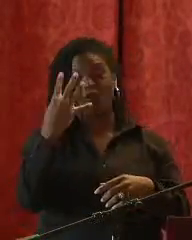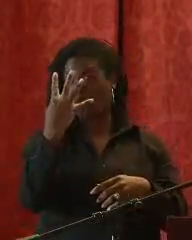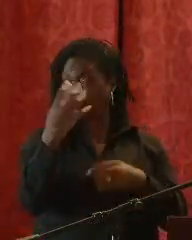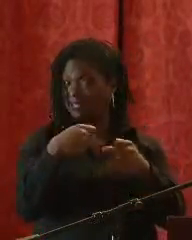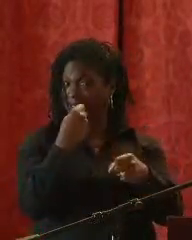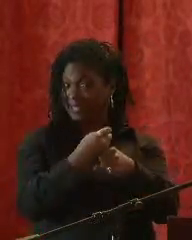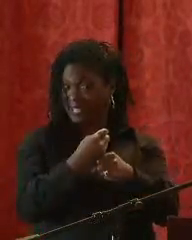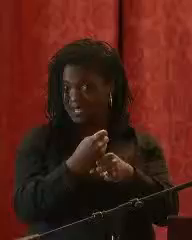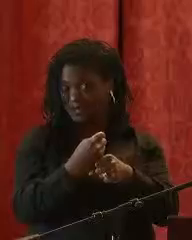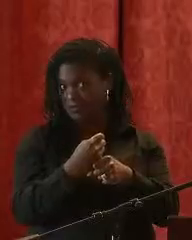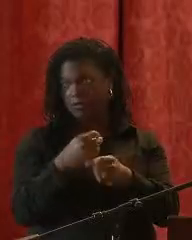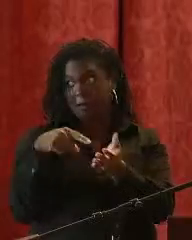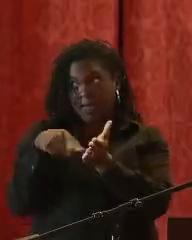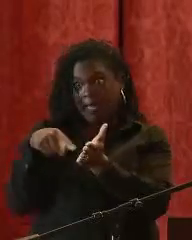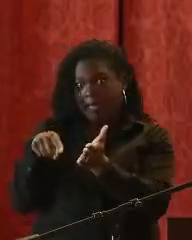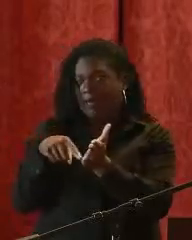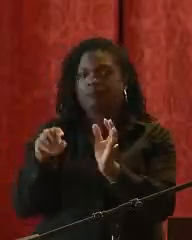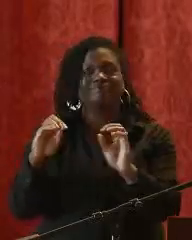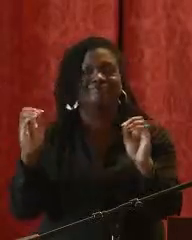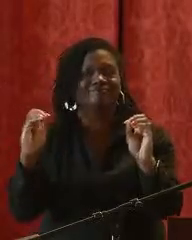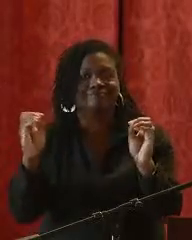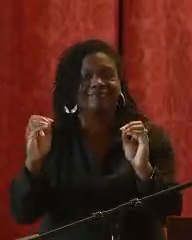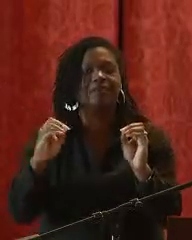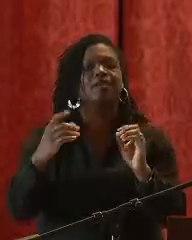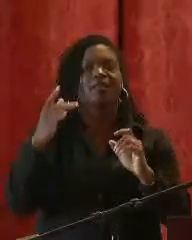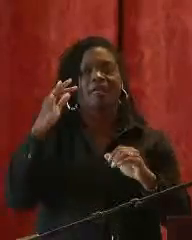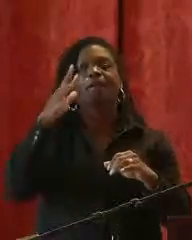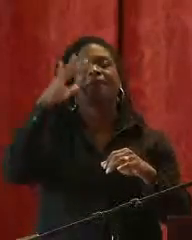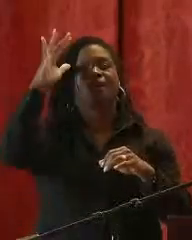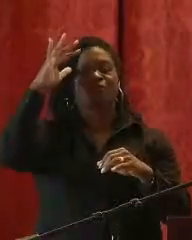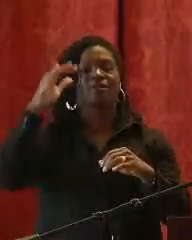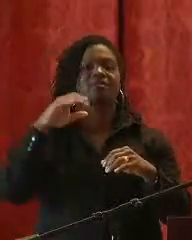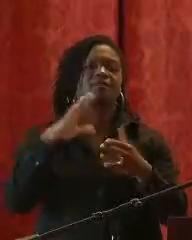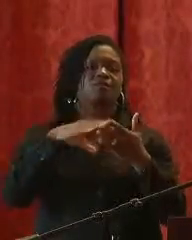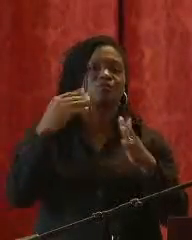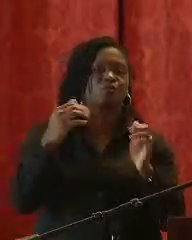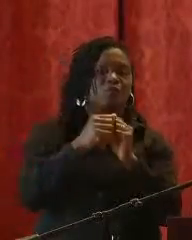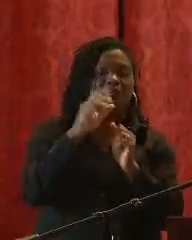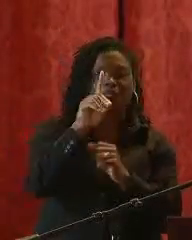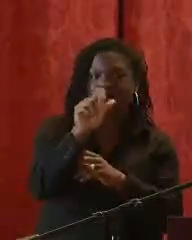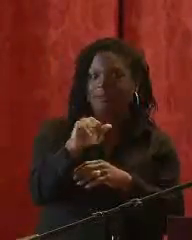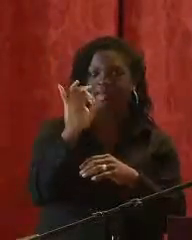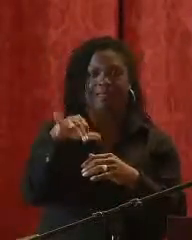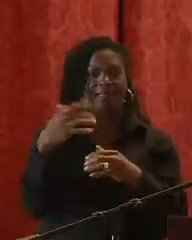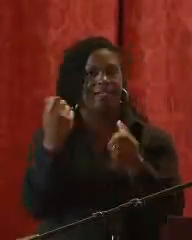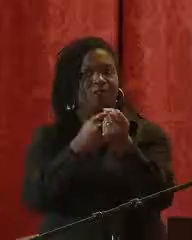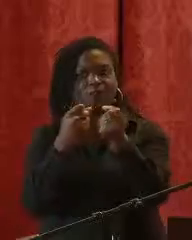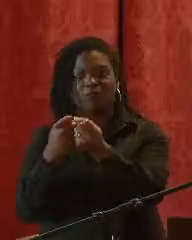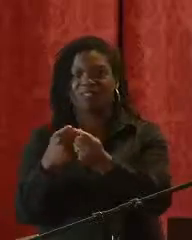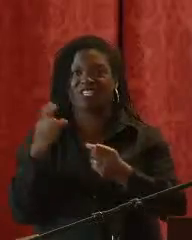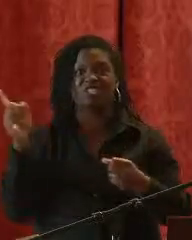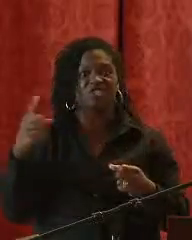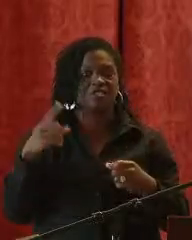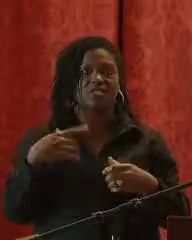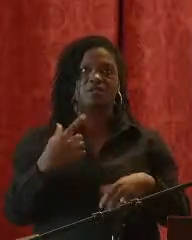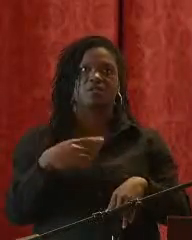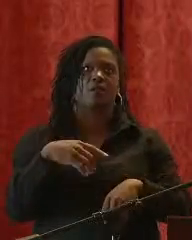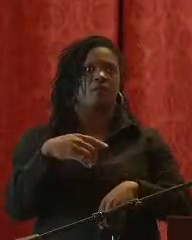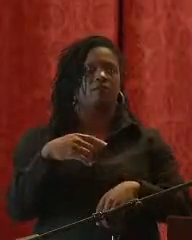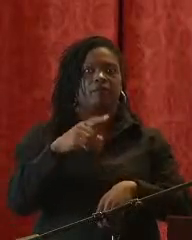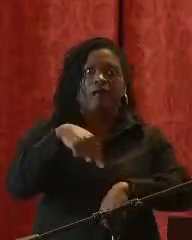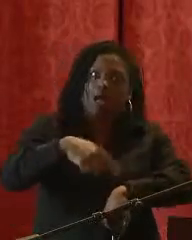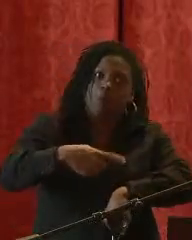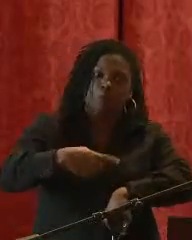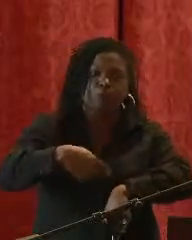to families of students with disabilities across the state. She has spent hundreds, if not thousands, of hours